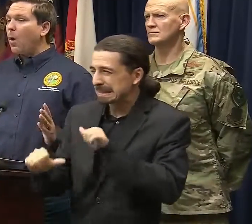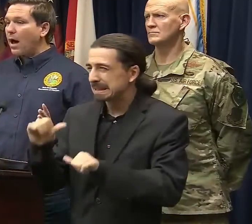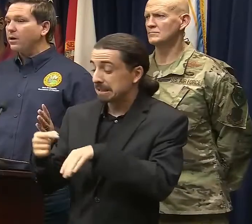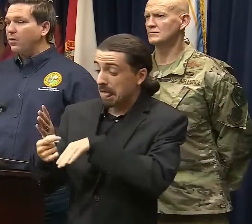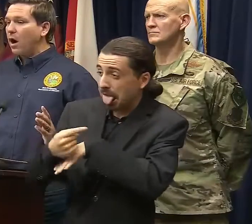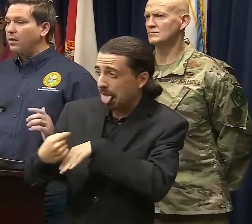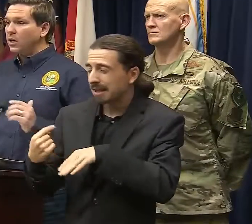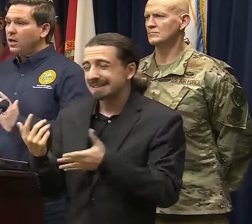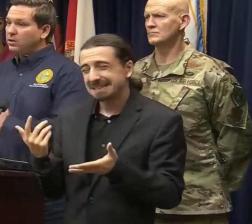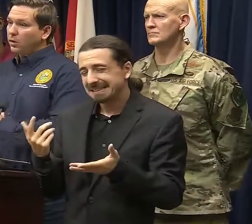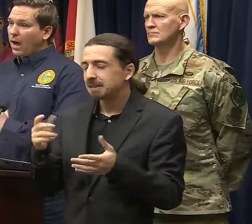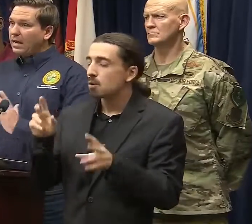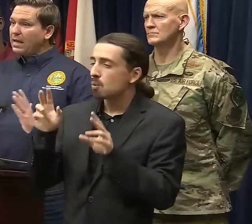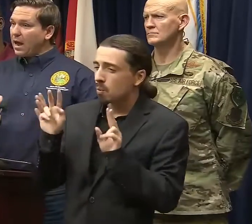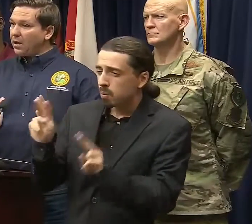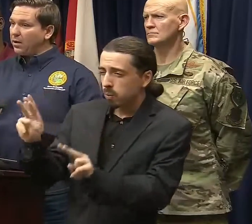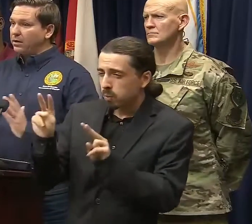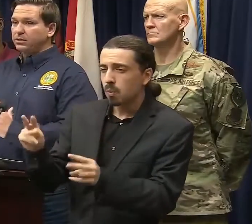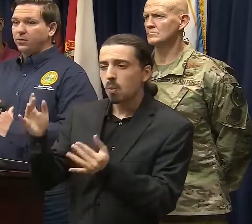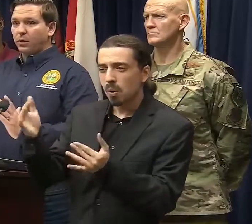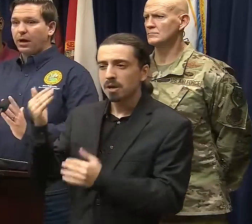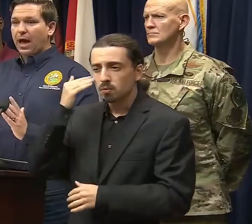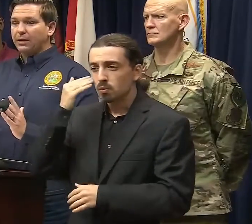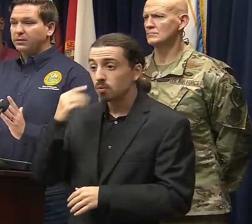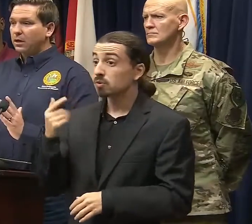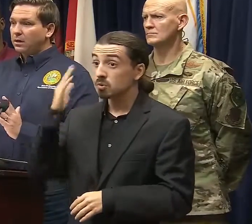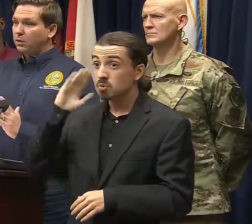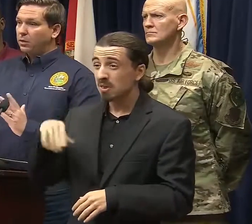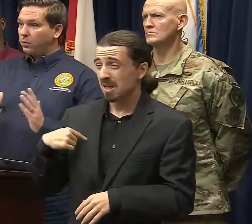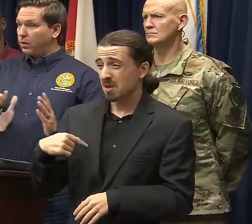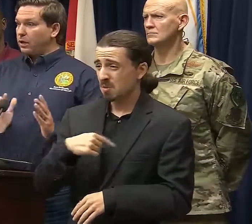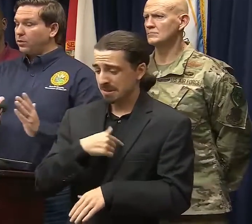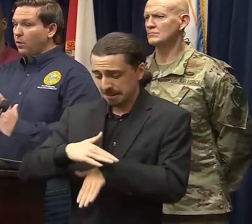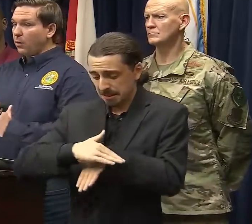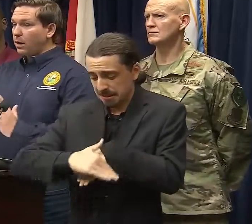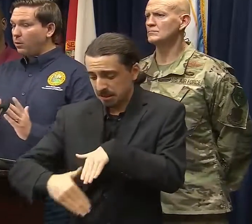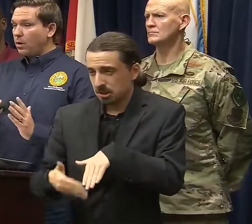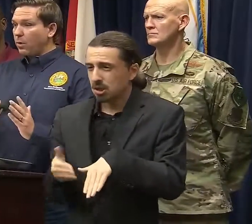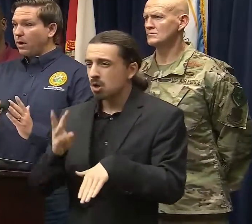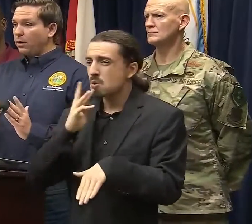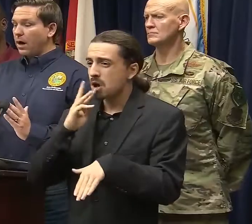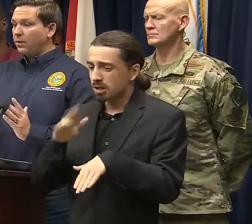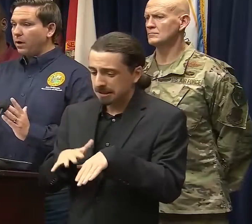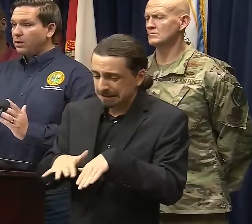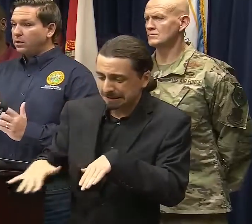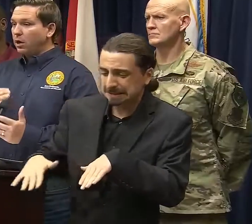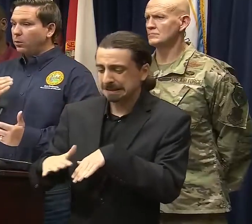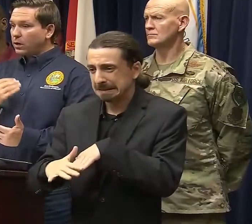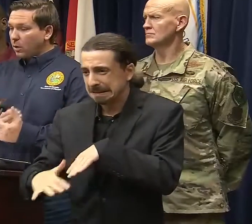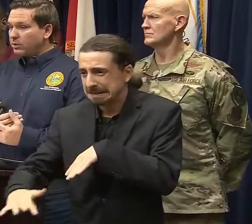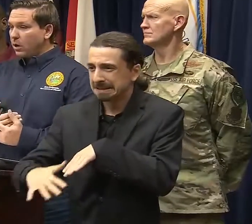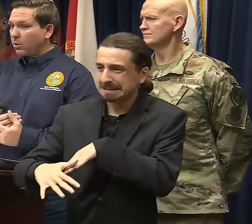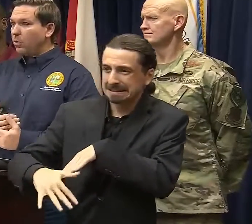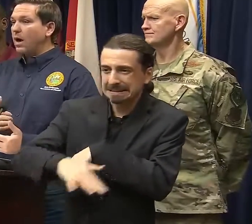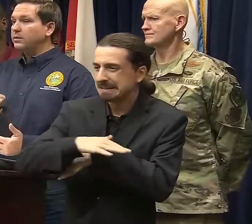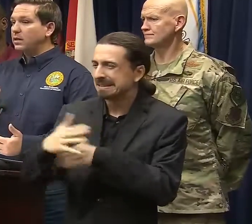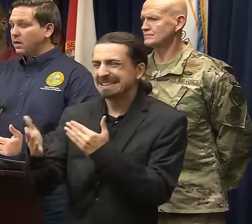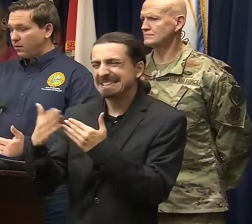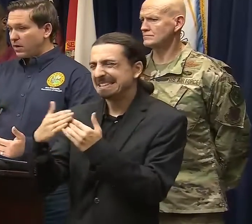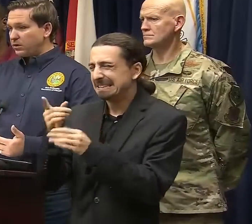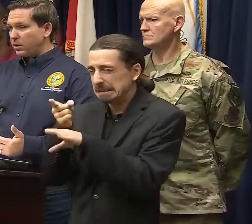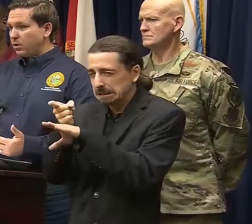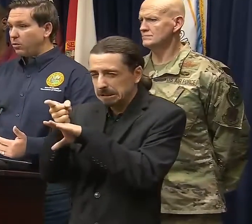that wide across. So any error in this forecast, can really throw it in one way or another. So we know it's going